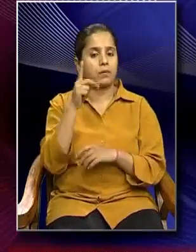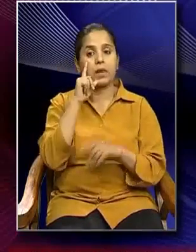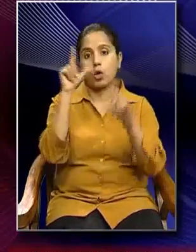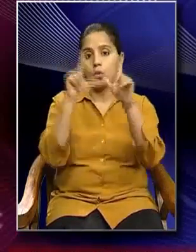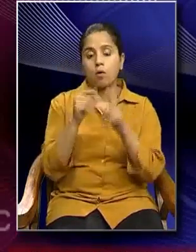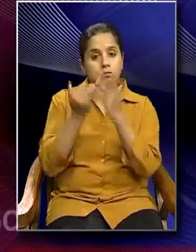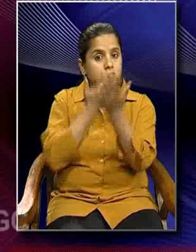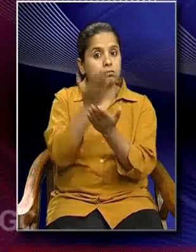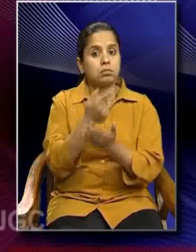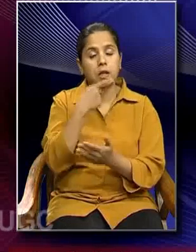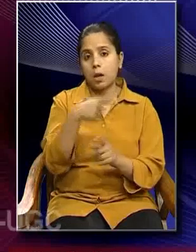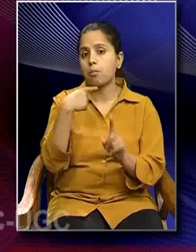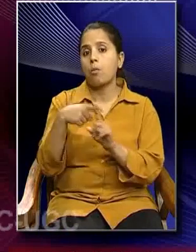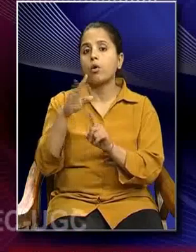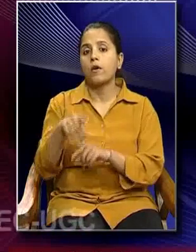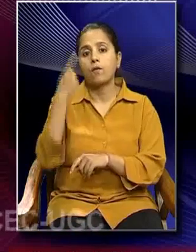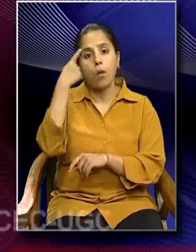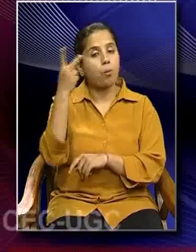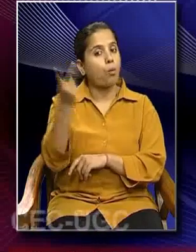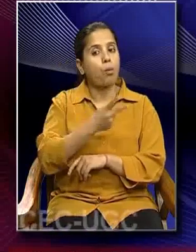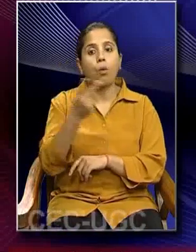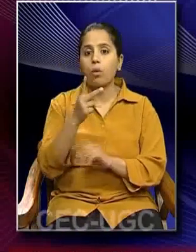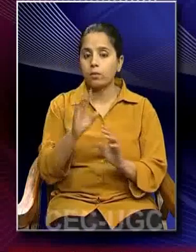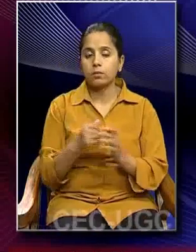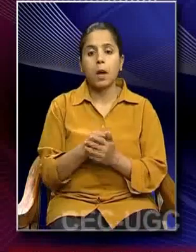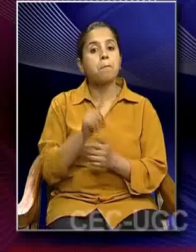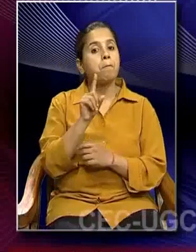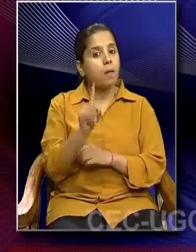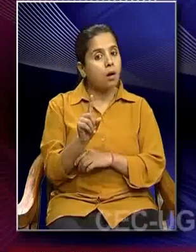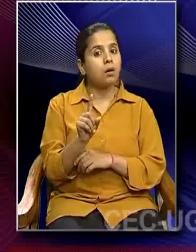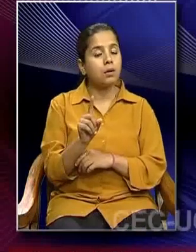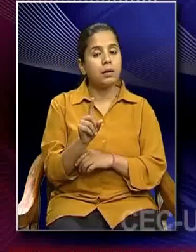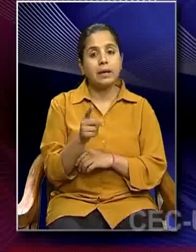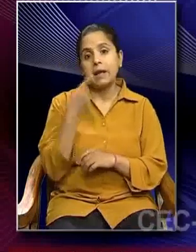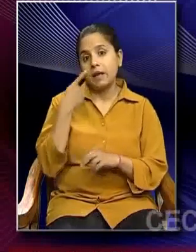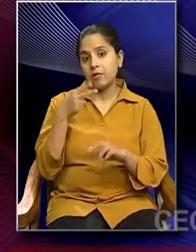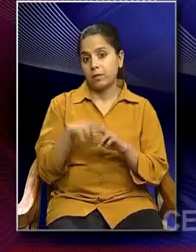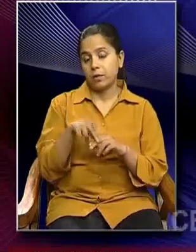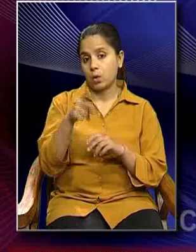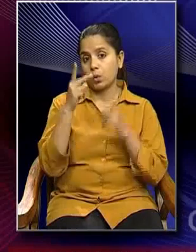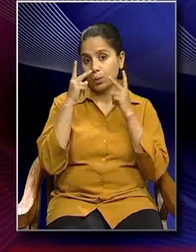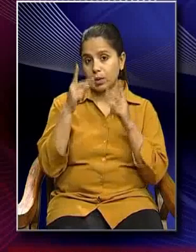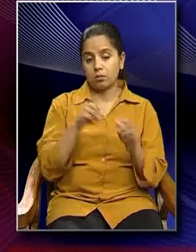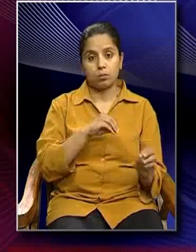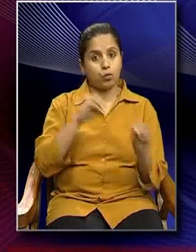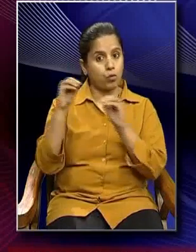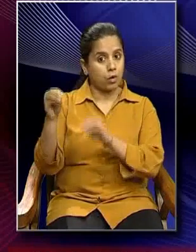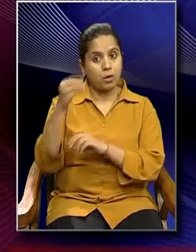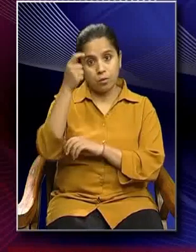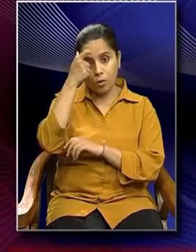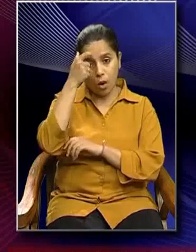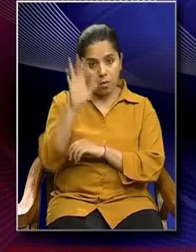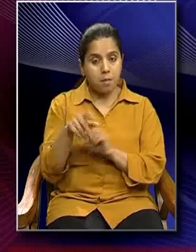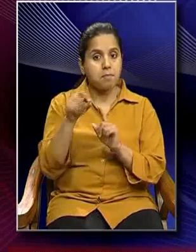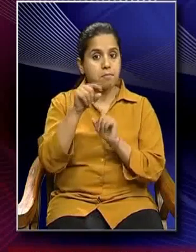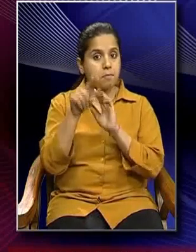suggests it is a positive deal for both of them. However, if we were looking at migration problems and